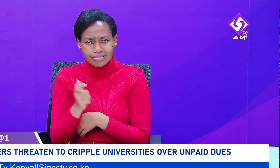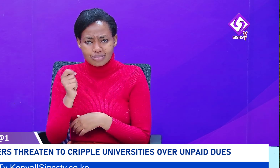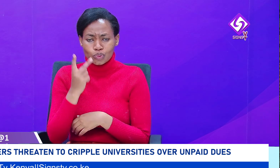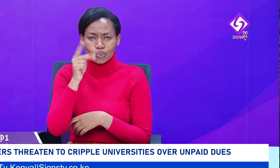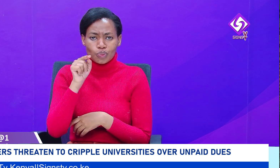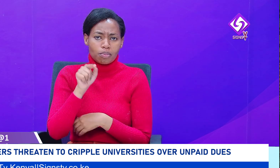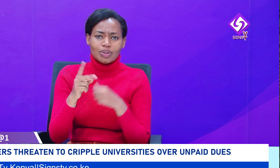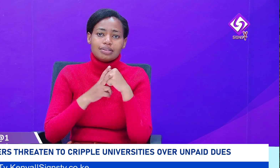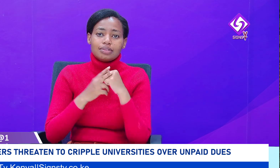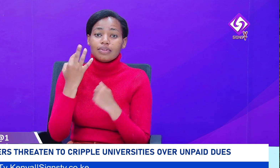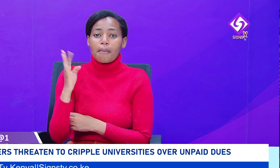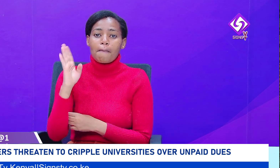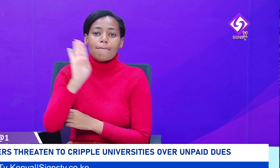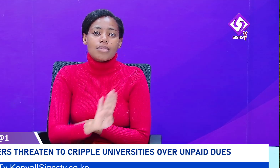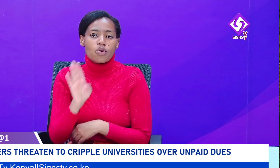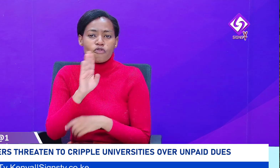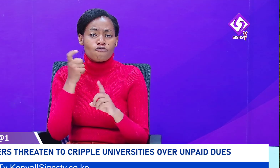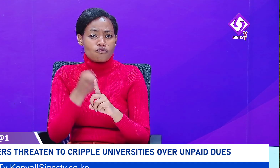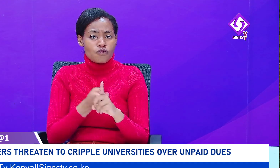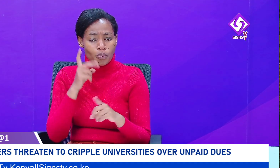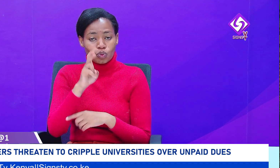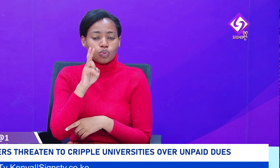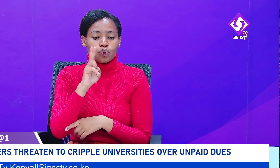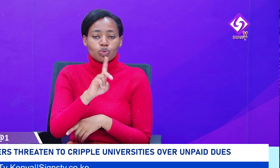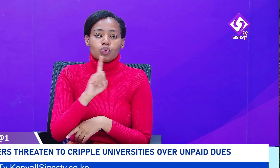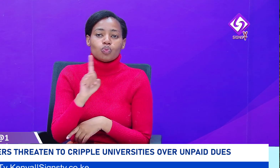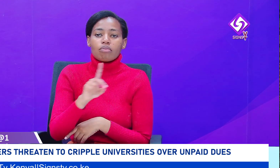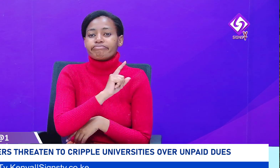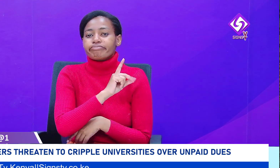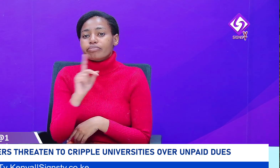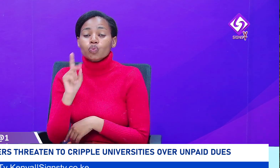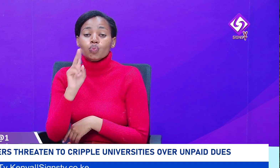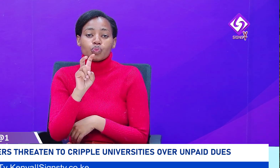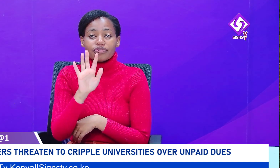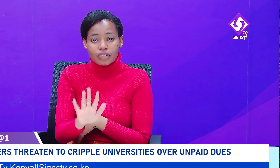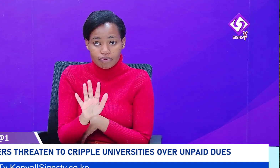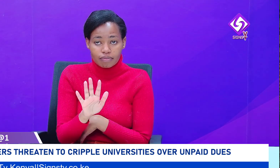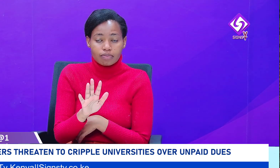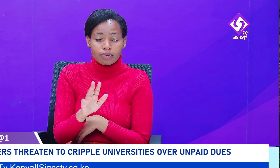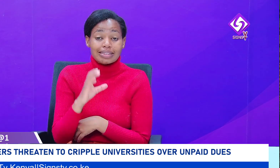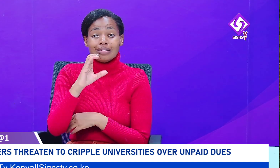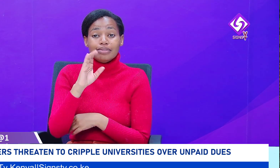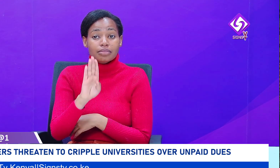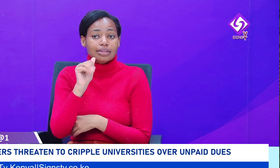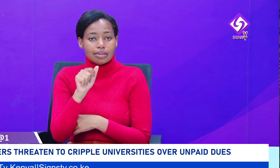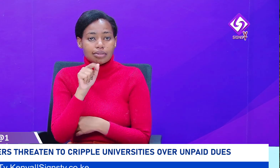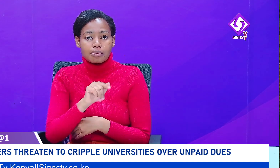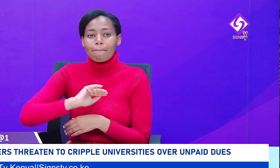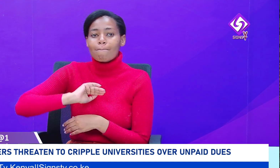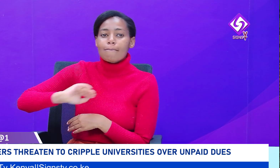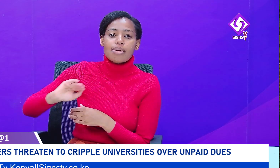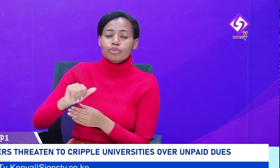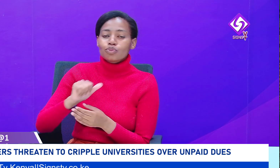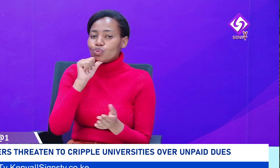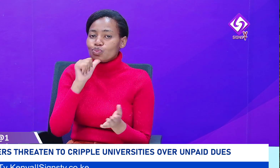8.8 billion shillings. They also claim that the second installment of 2.73 billion shillings from